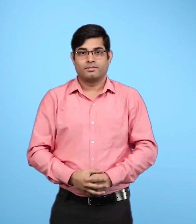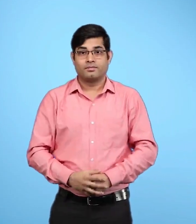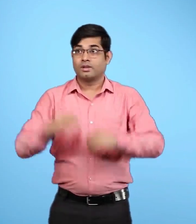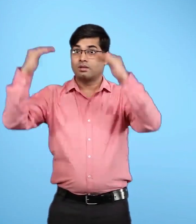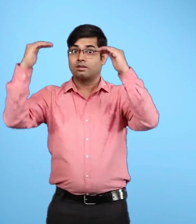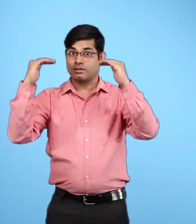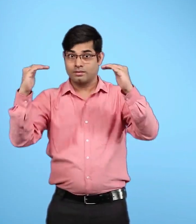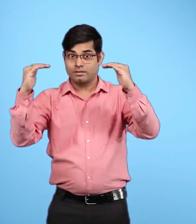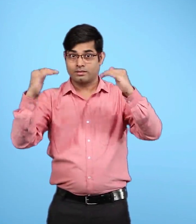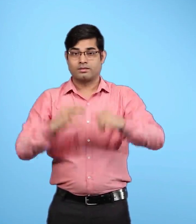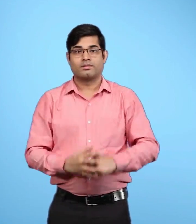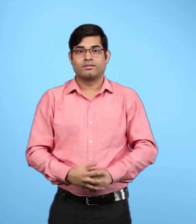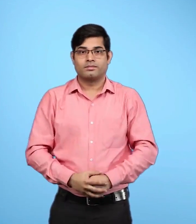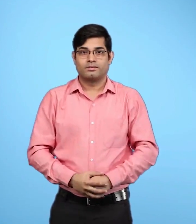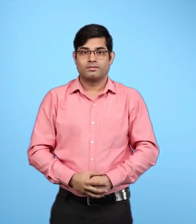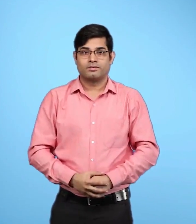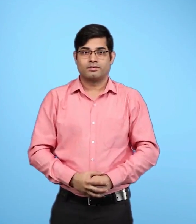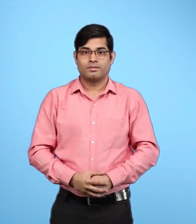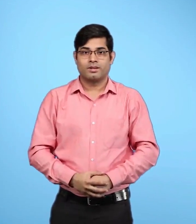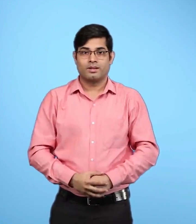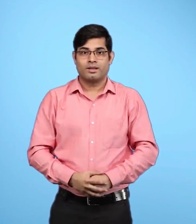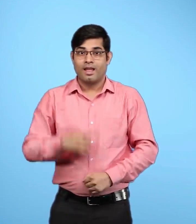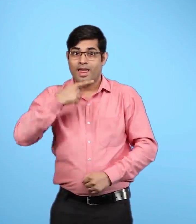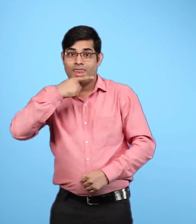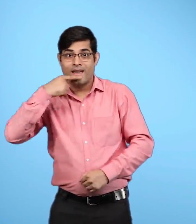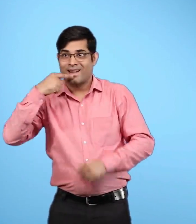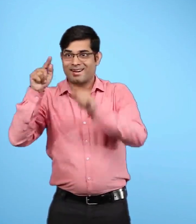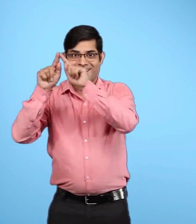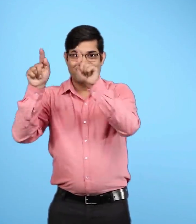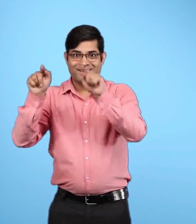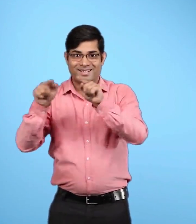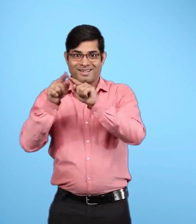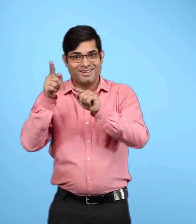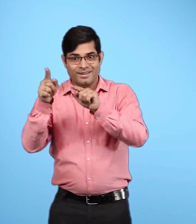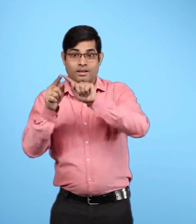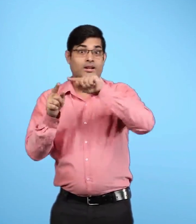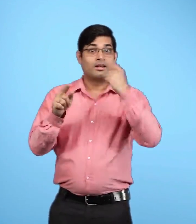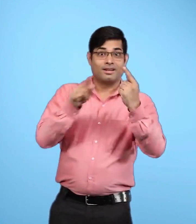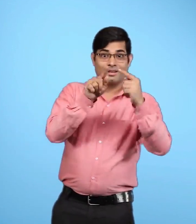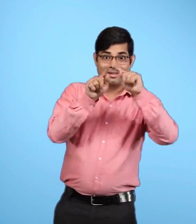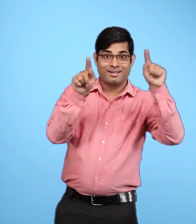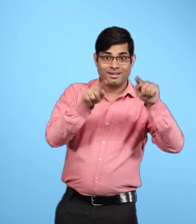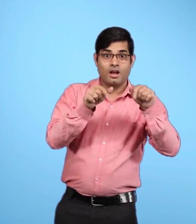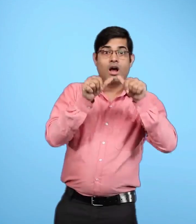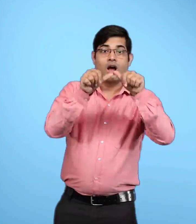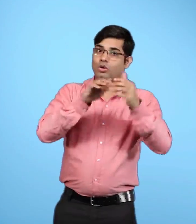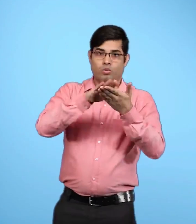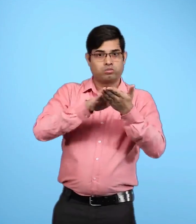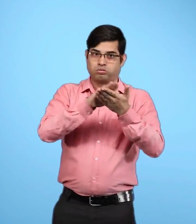Row 2. Column 1 has picture of red square box, and column 2 has space for writing